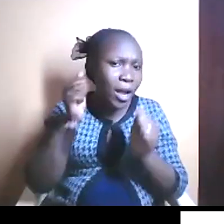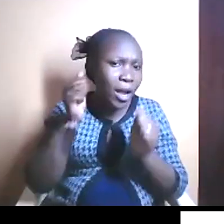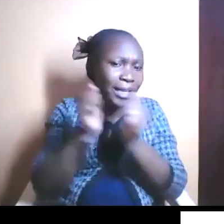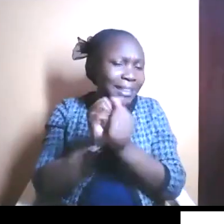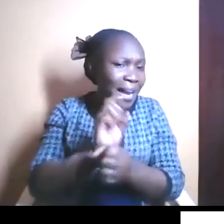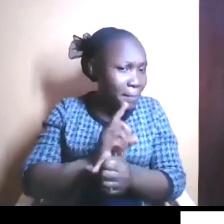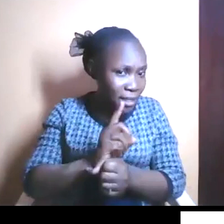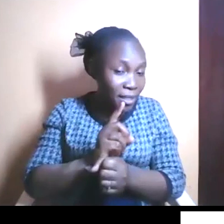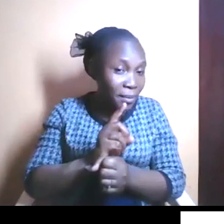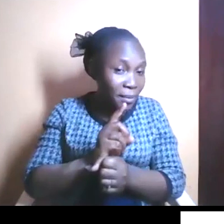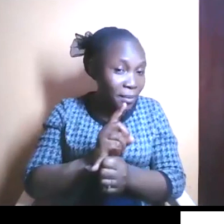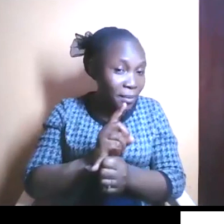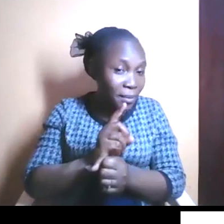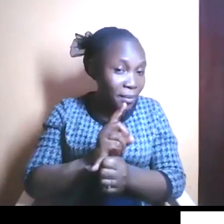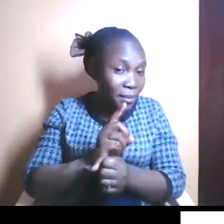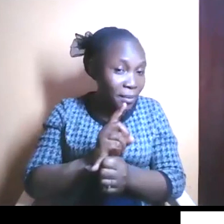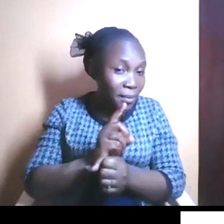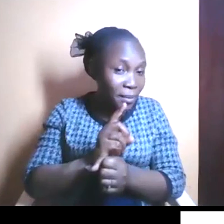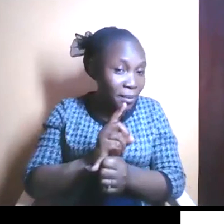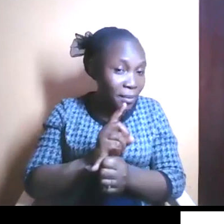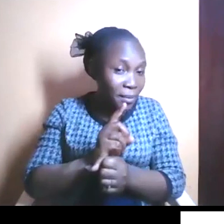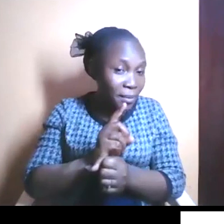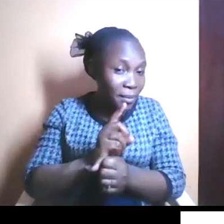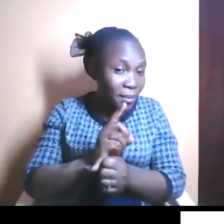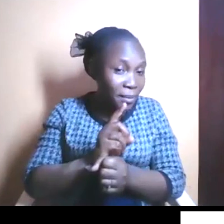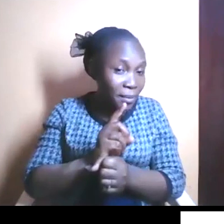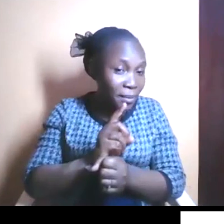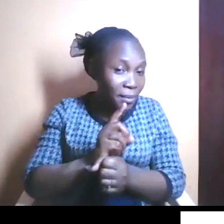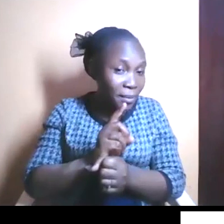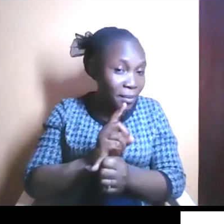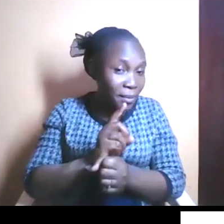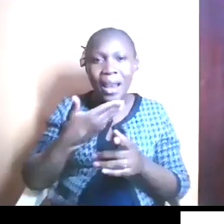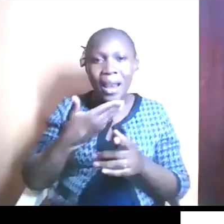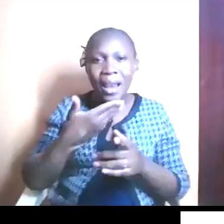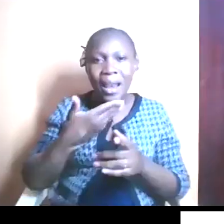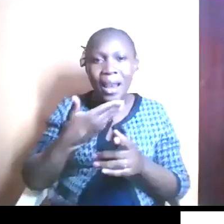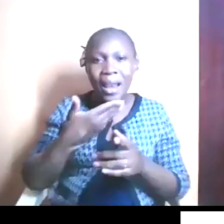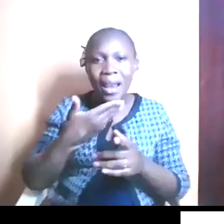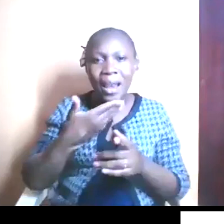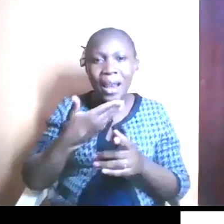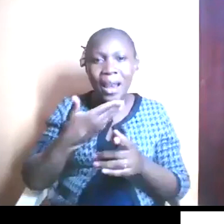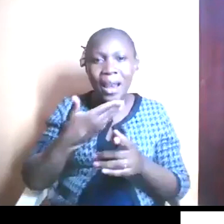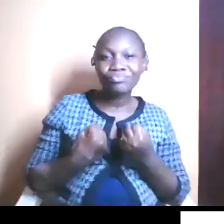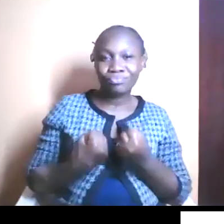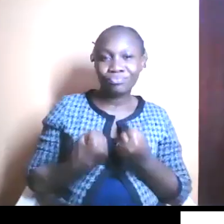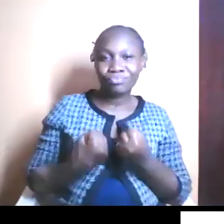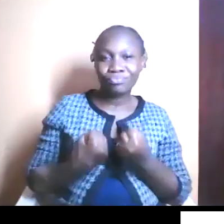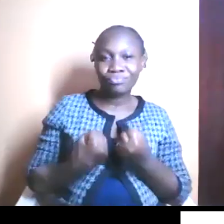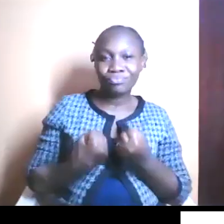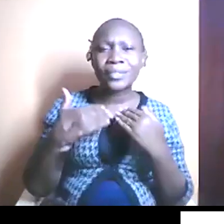that phone call, you'll much more. Whatever it is that made you stressed will be